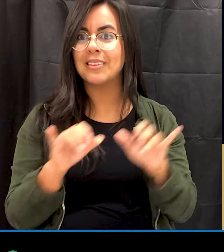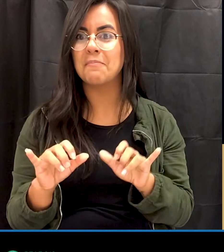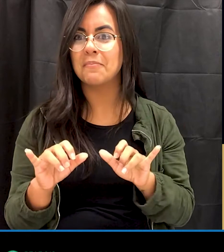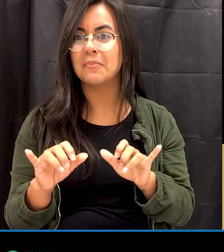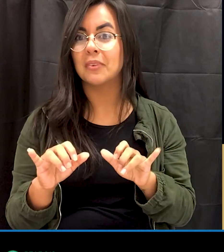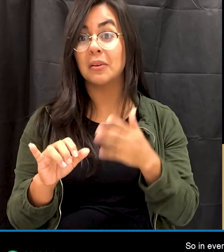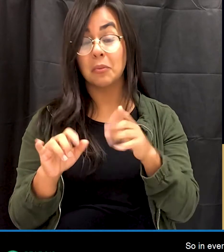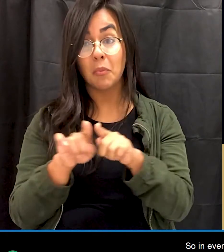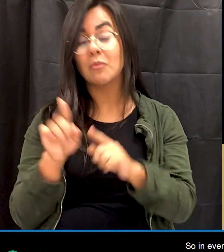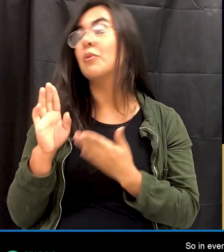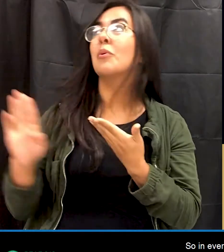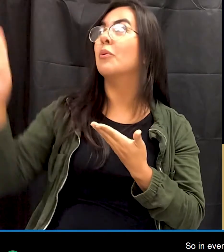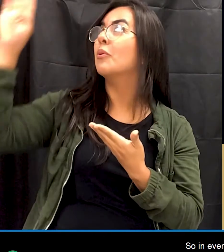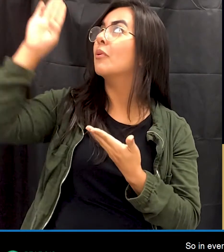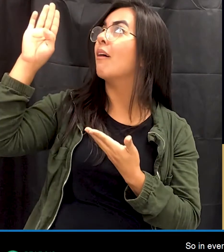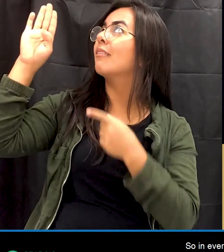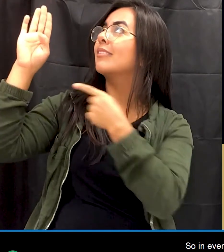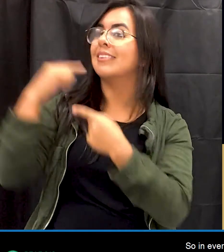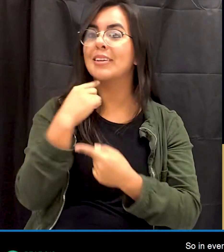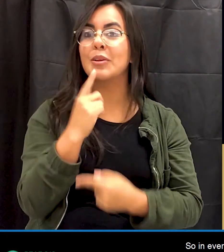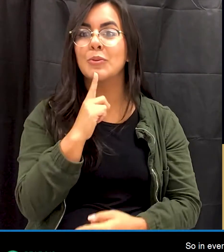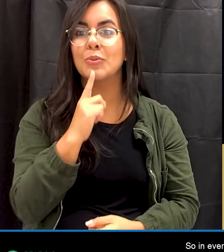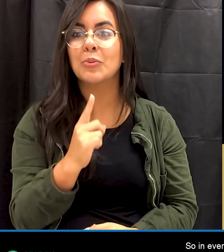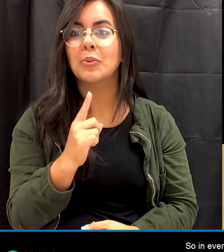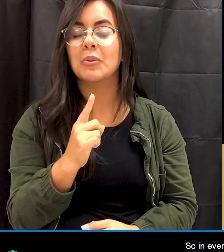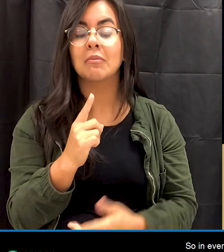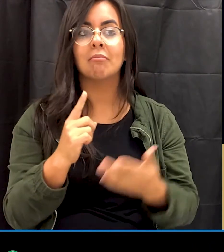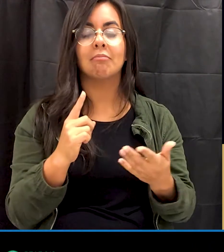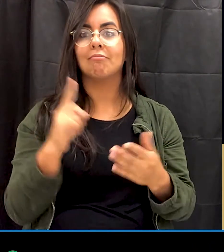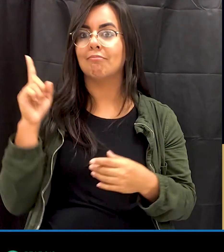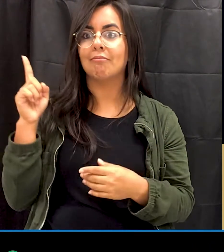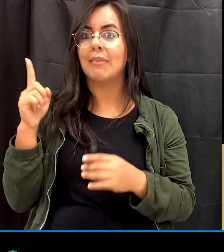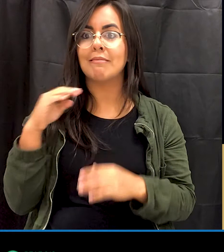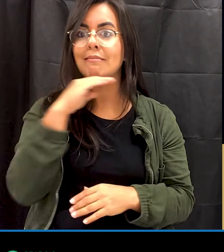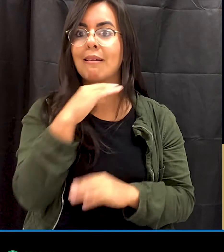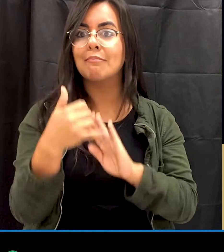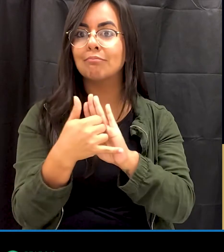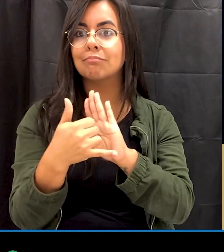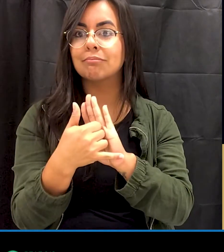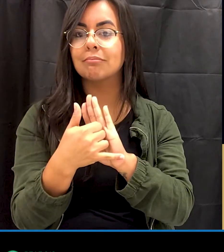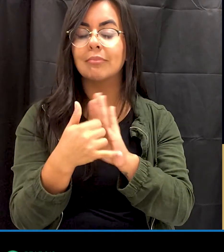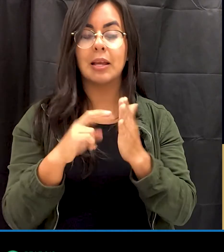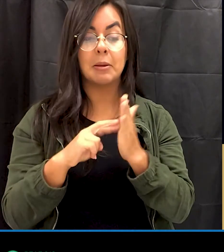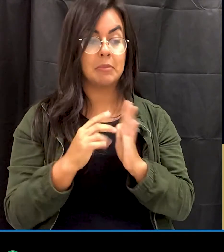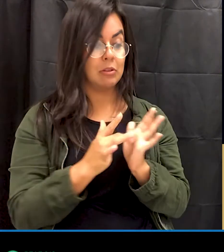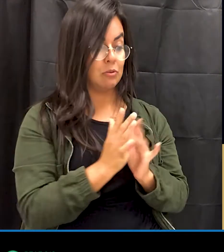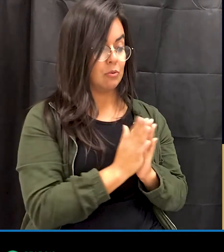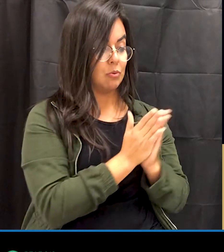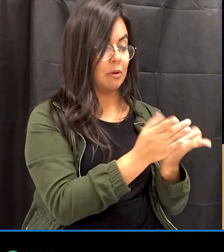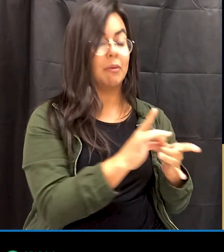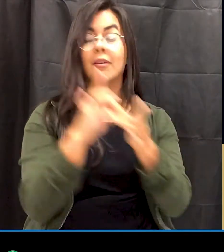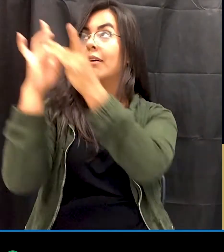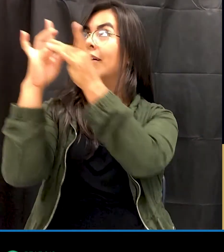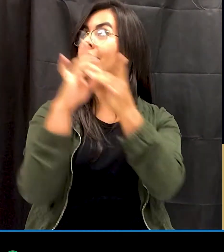complete truth. So in everything that the Scriptures seek to affirm, they're completely truthful. At the same time